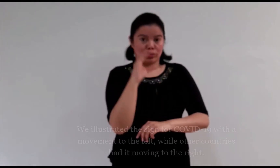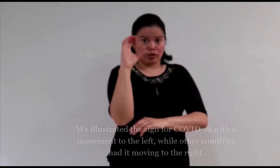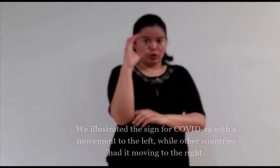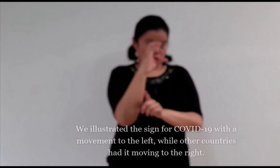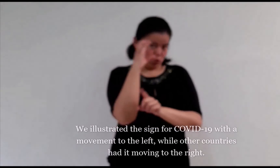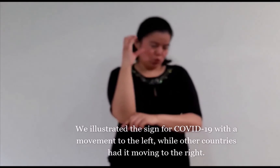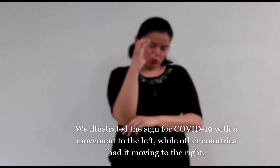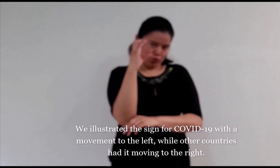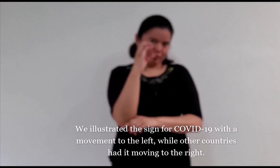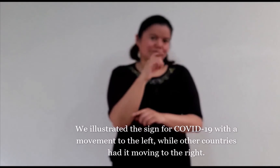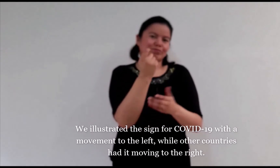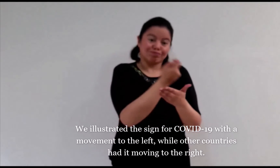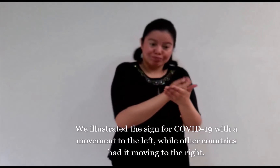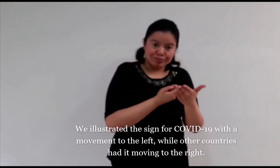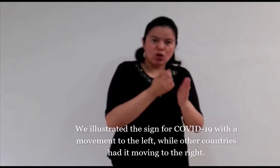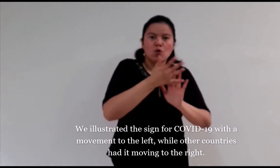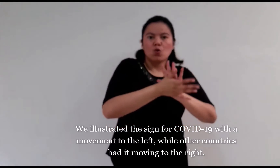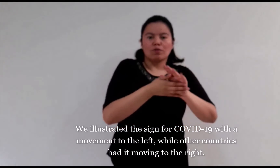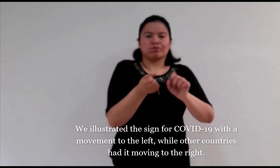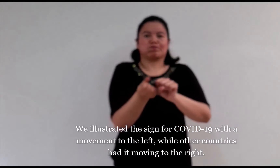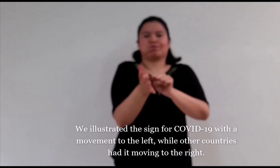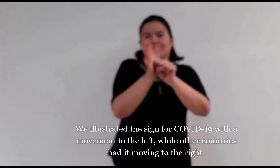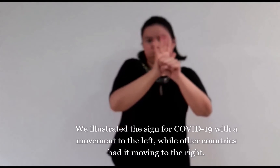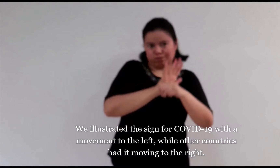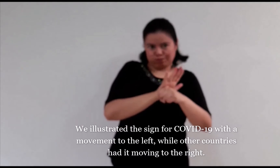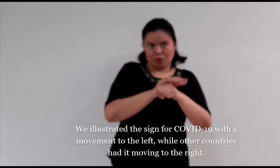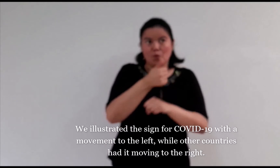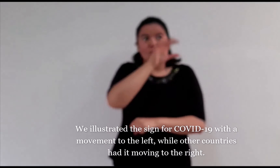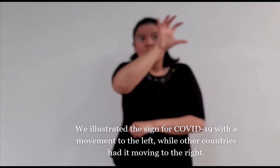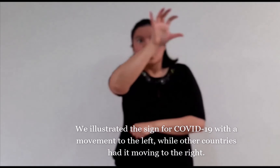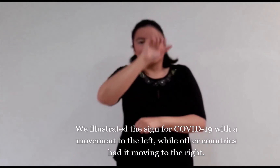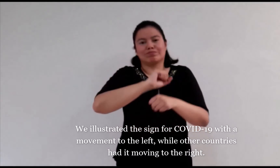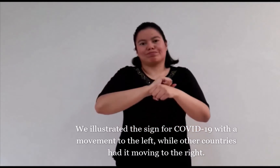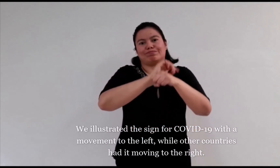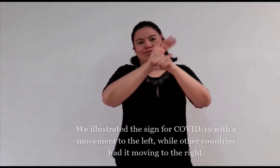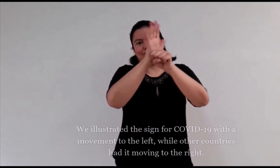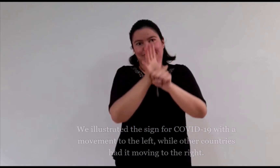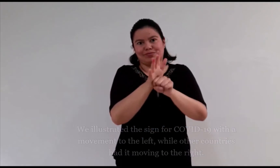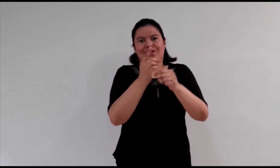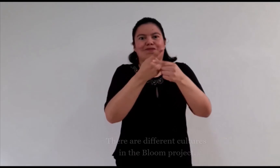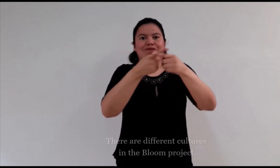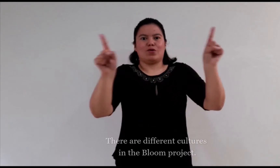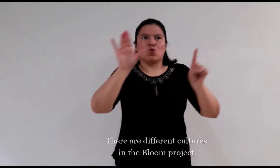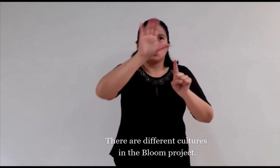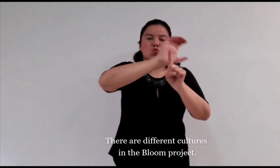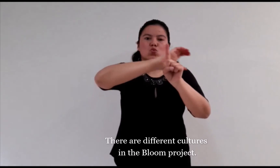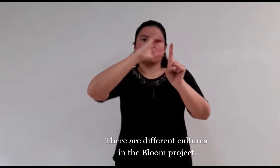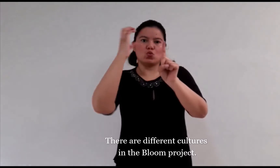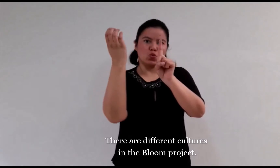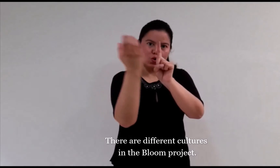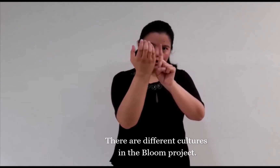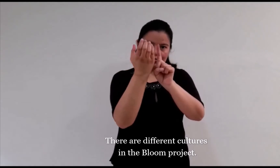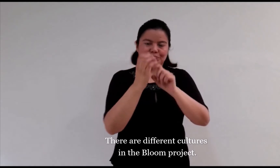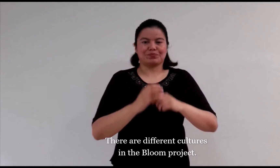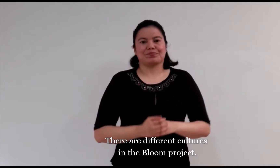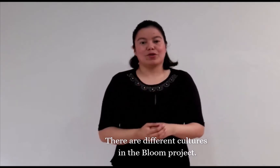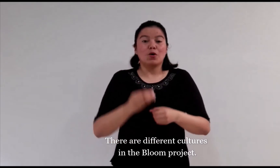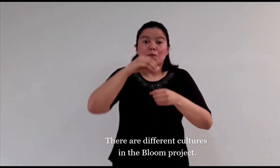country. We illustrated the sign for COVID-19 with a movement to the left, while others had it moved to the right. There are